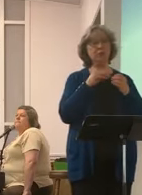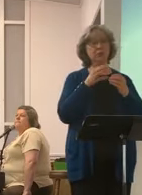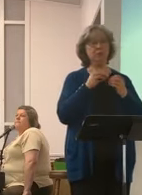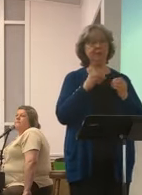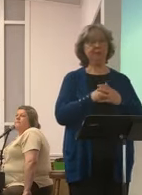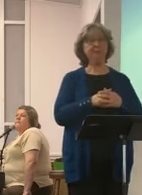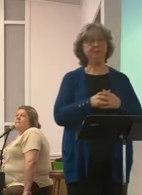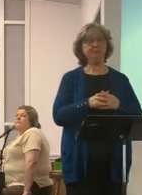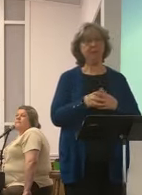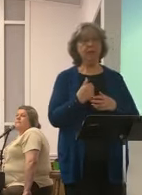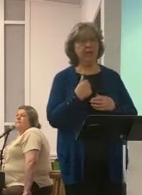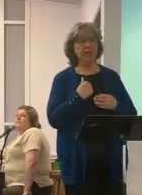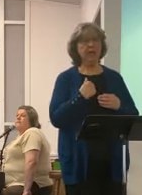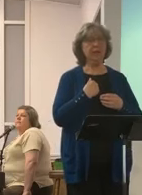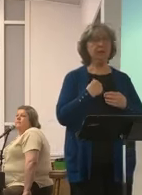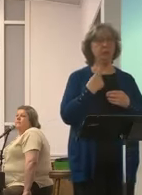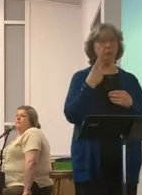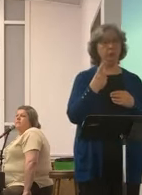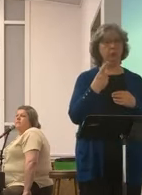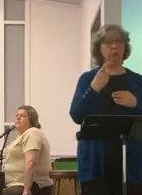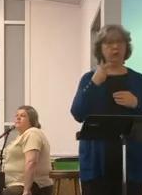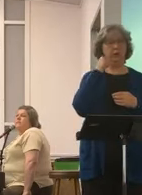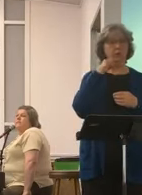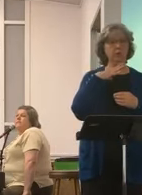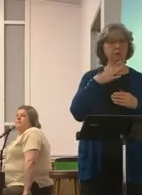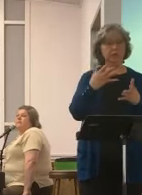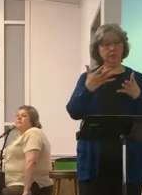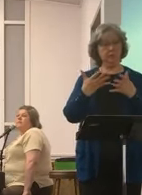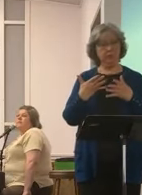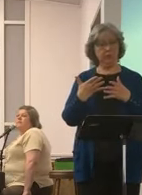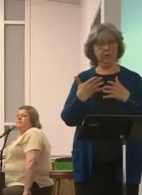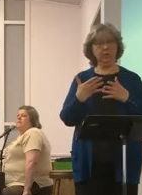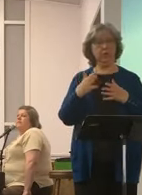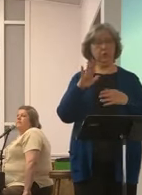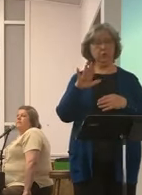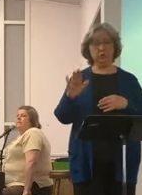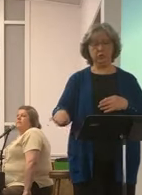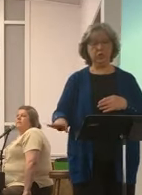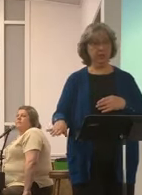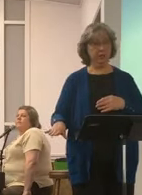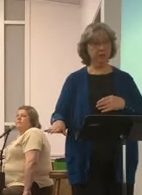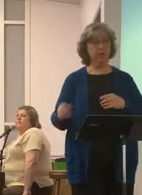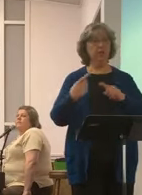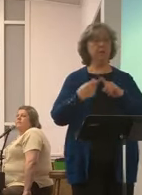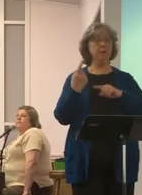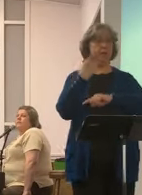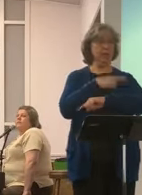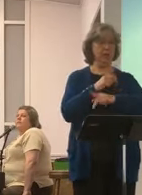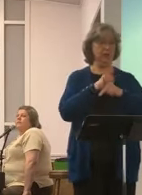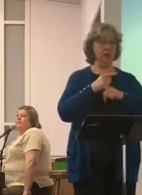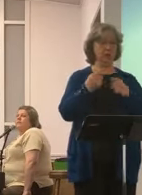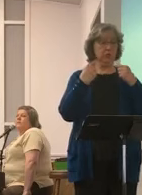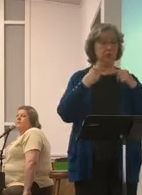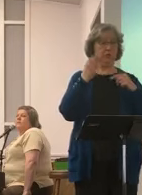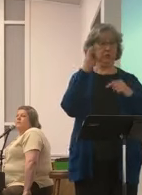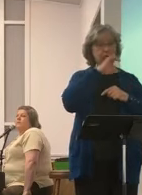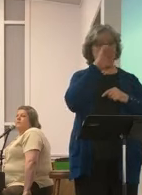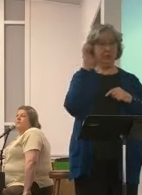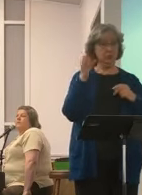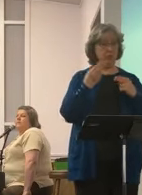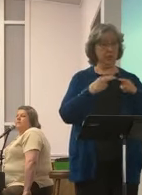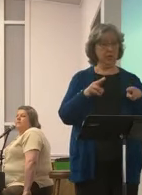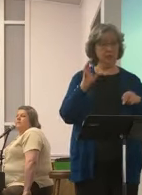that. We had a girl come to bring her child to daycare from the neighborhood one time. And she said, I can't come